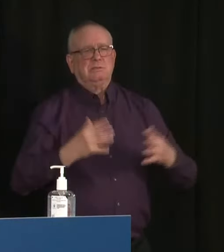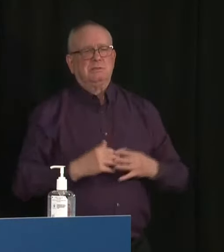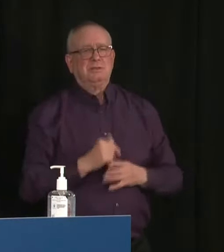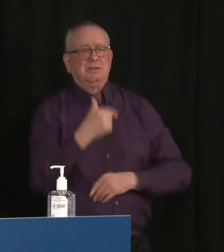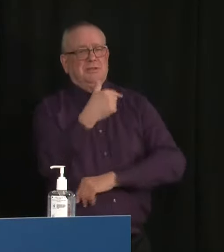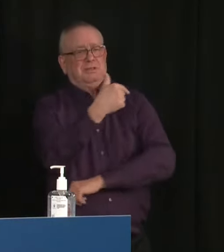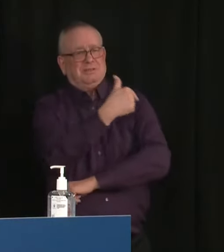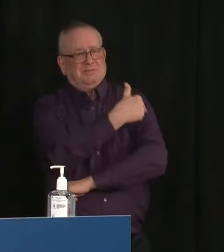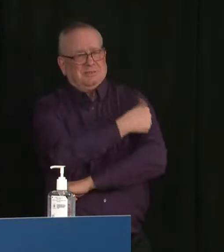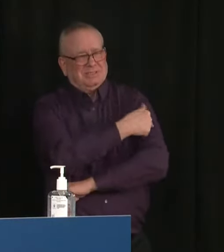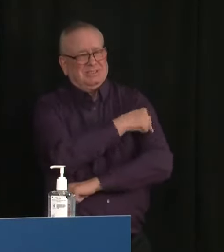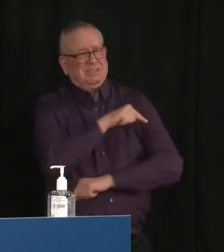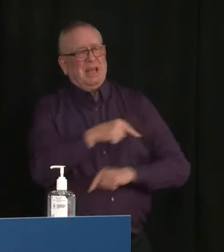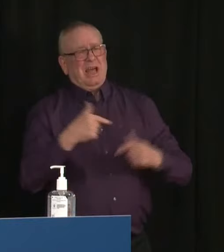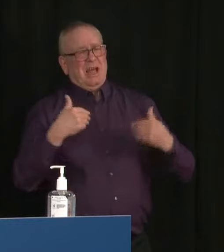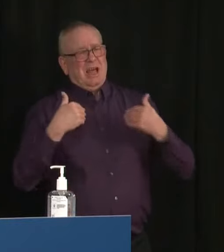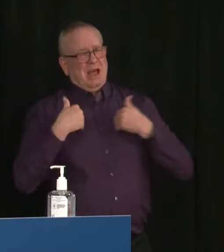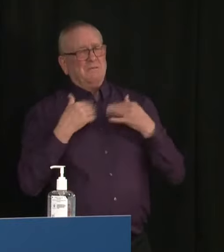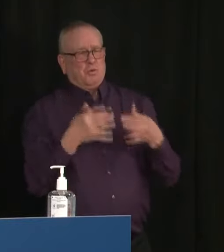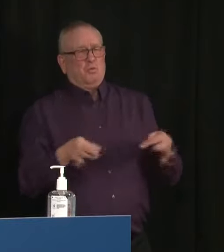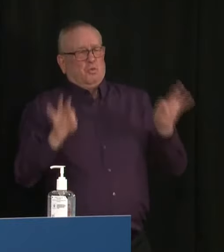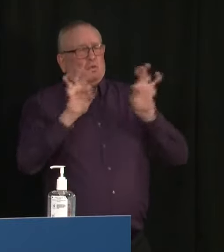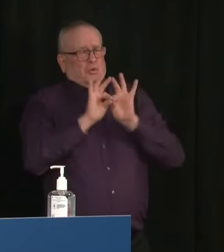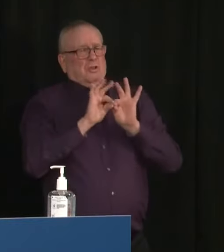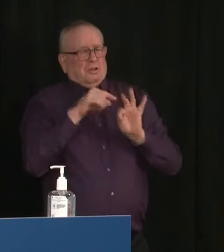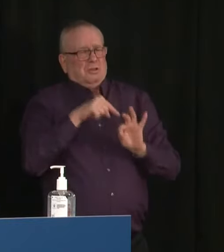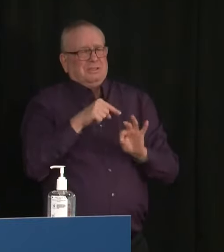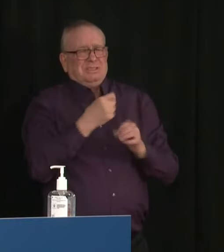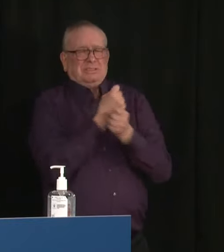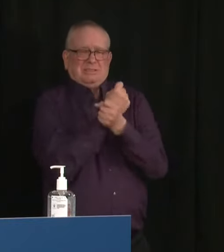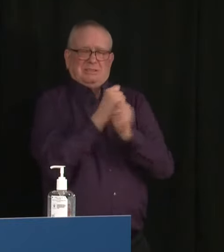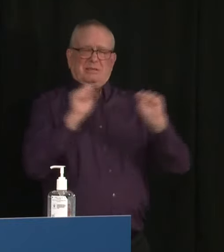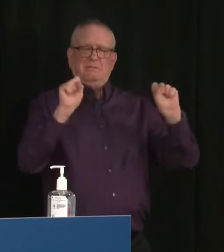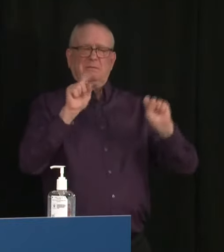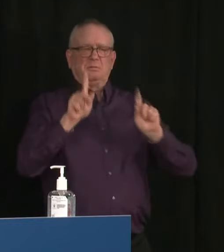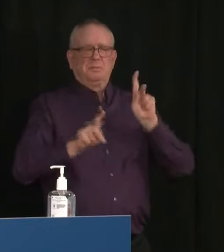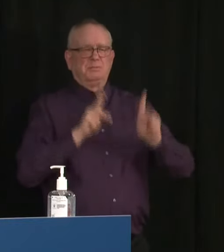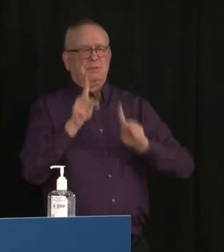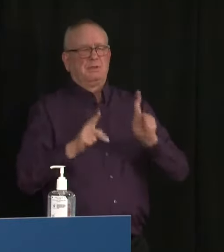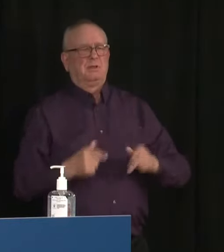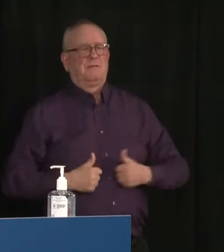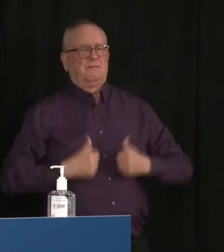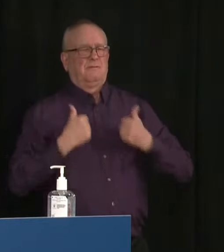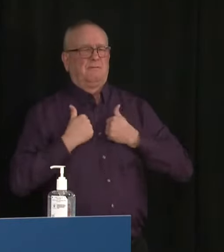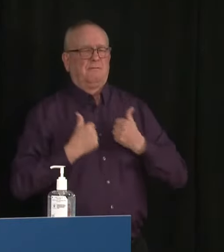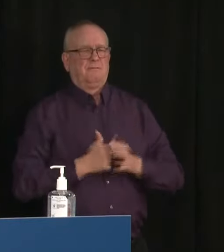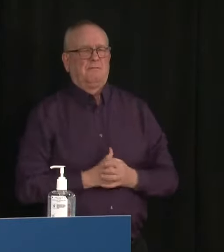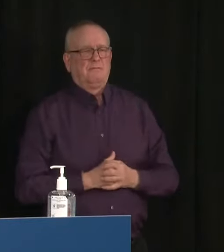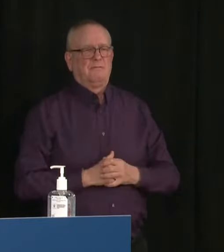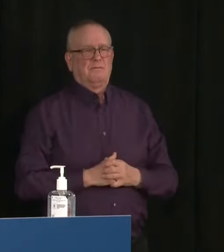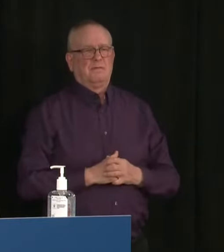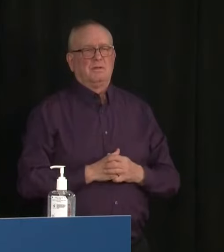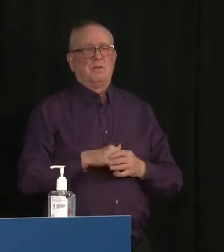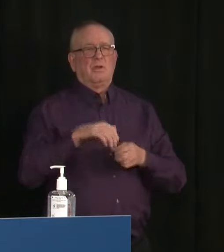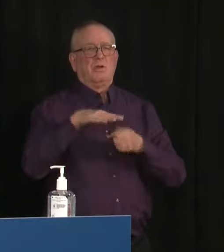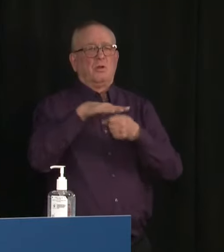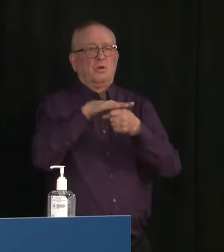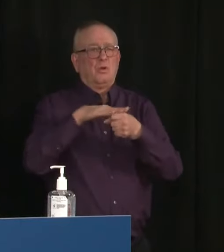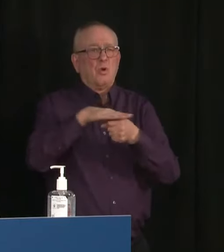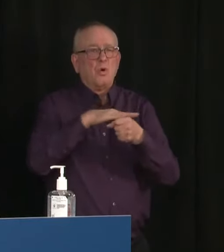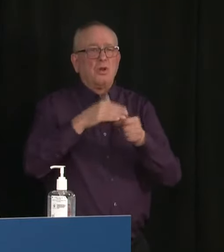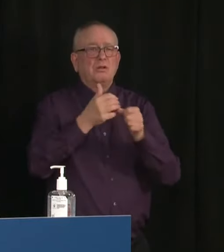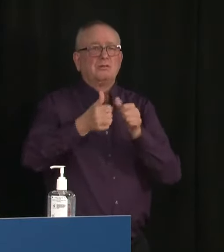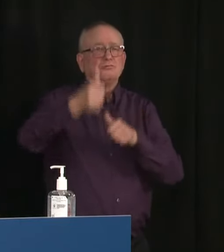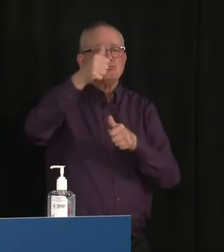will continue to work closely with local officials to provide the supports they need. However, I want to stress that the high spread